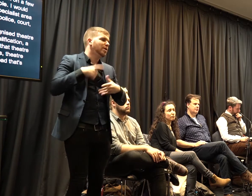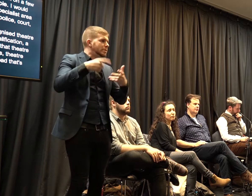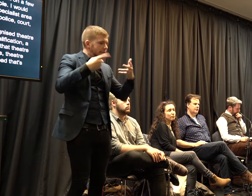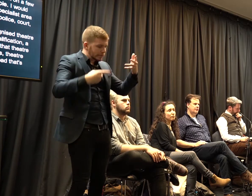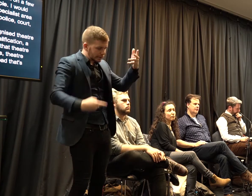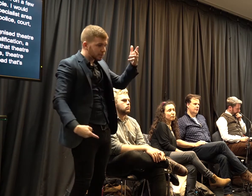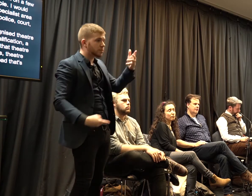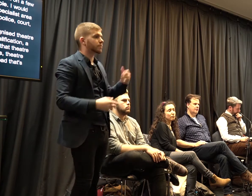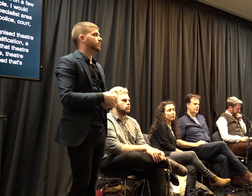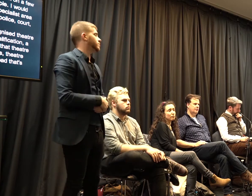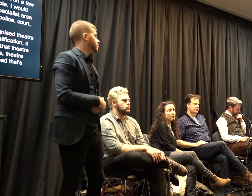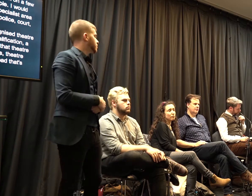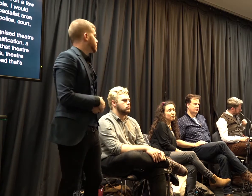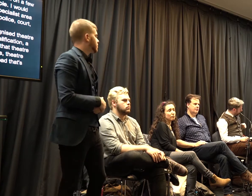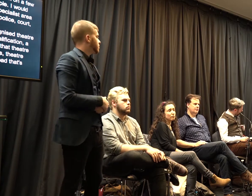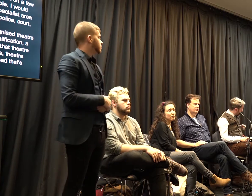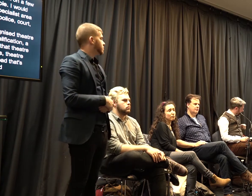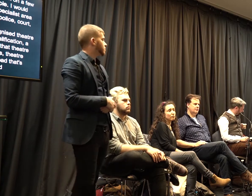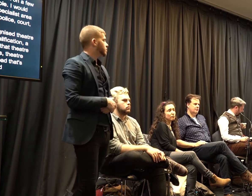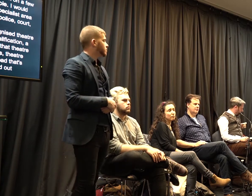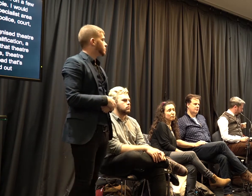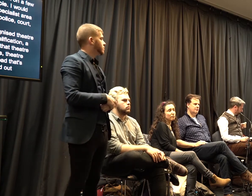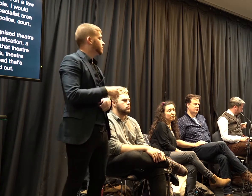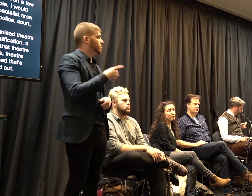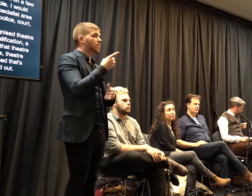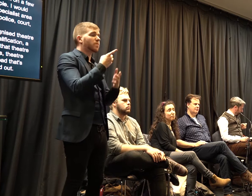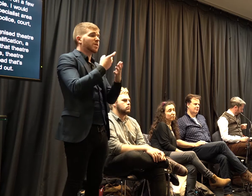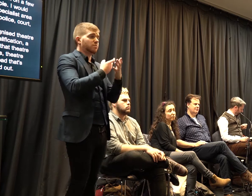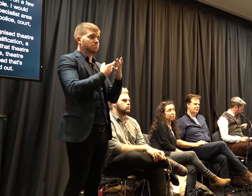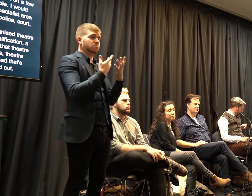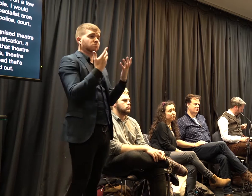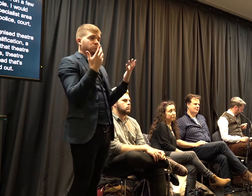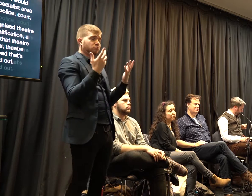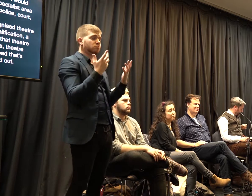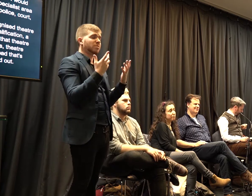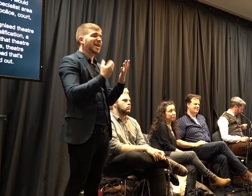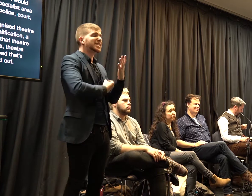interpreters find out. Develop a